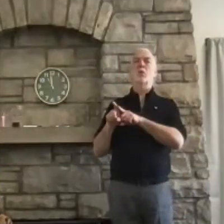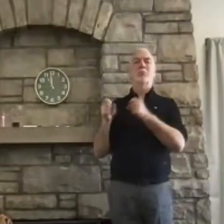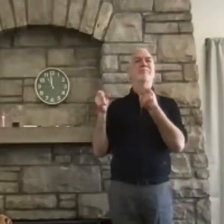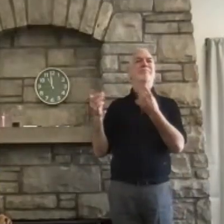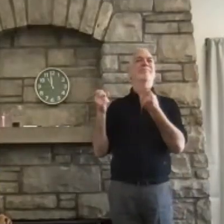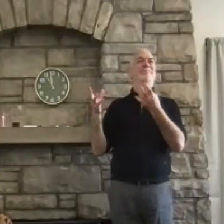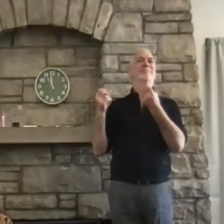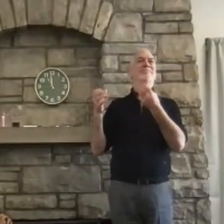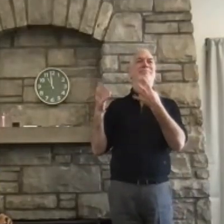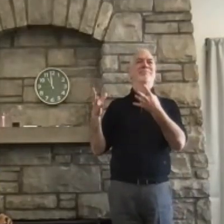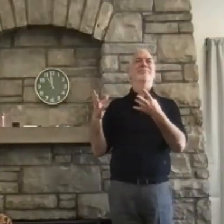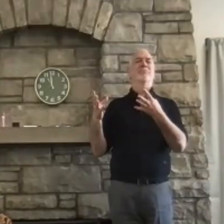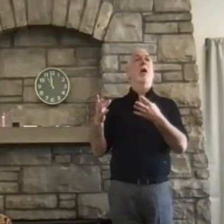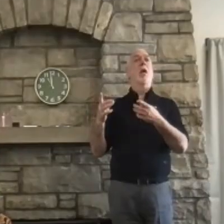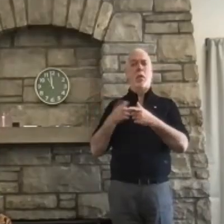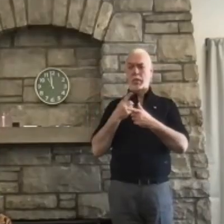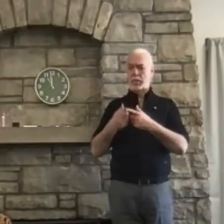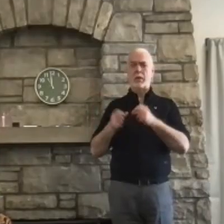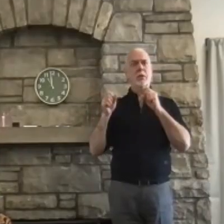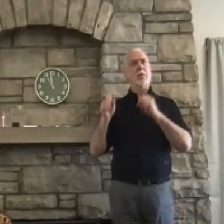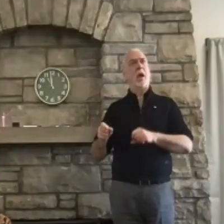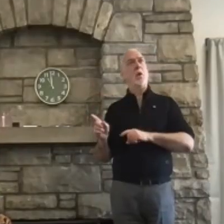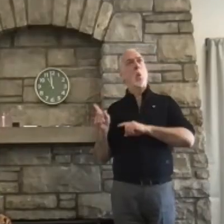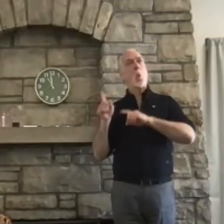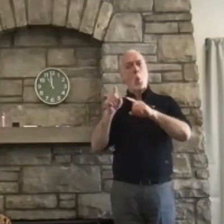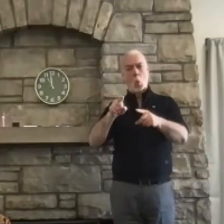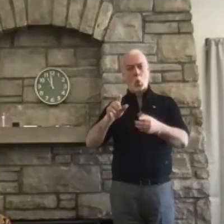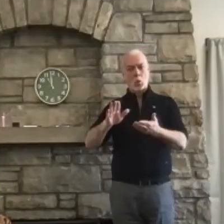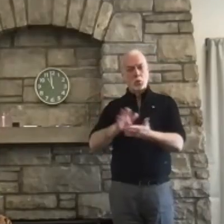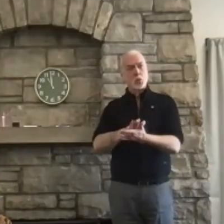school and then college,